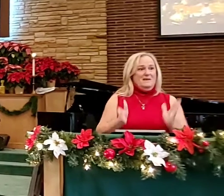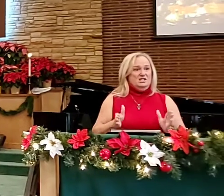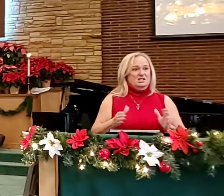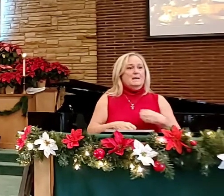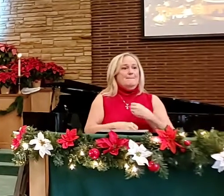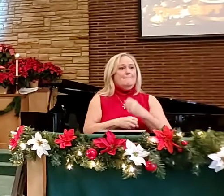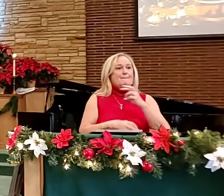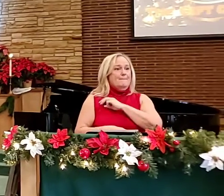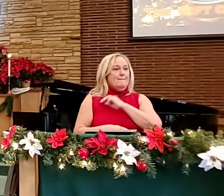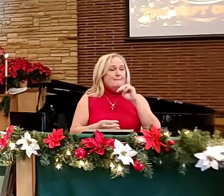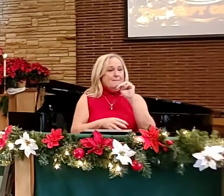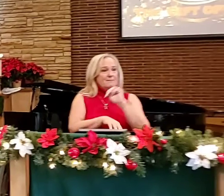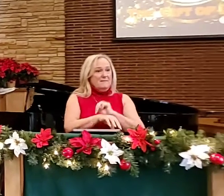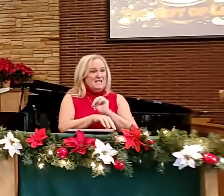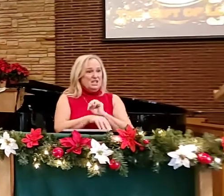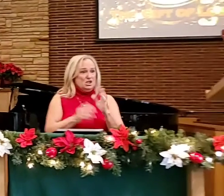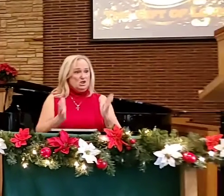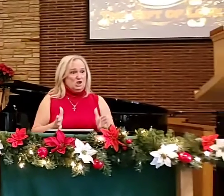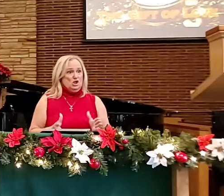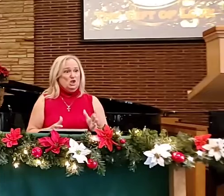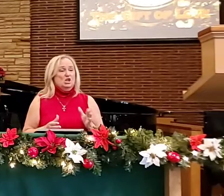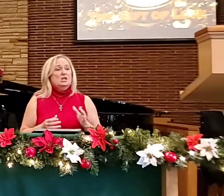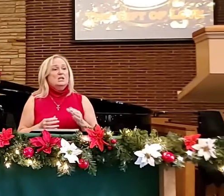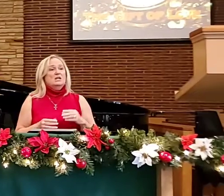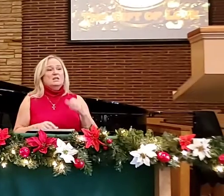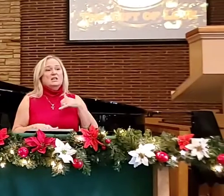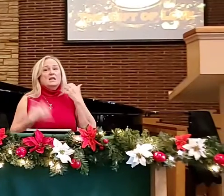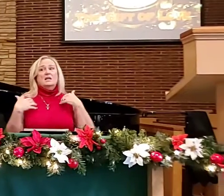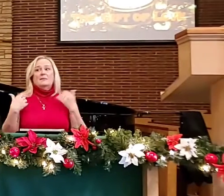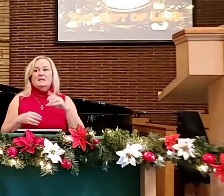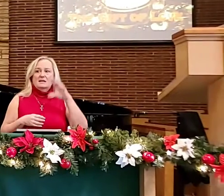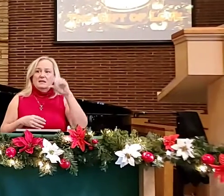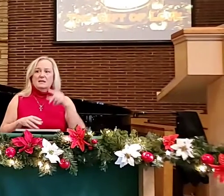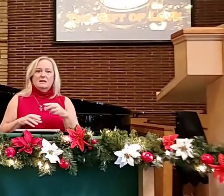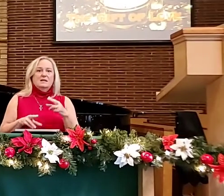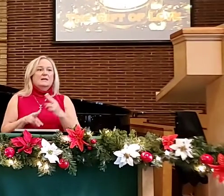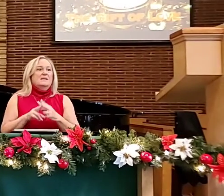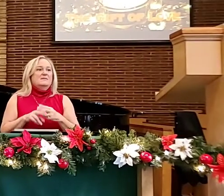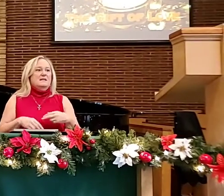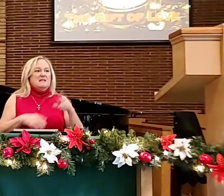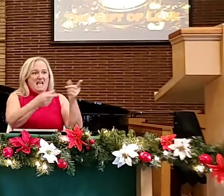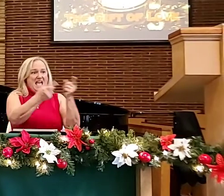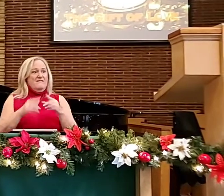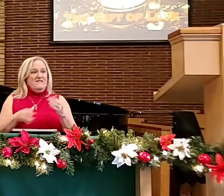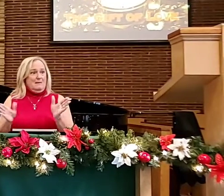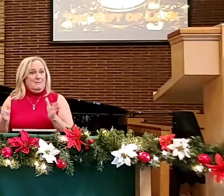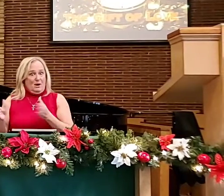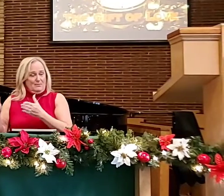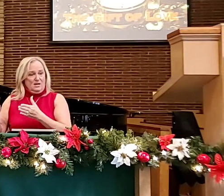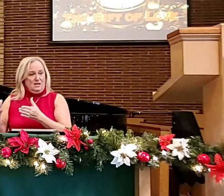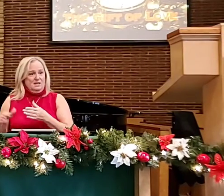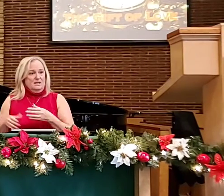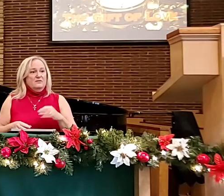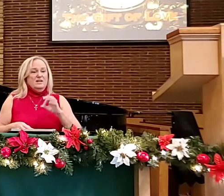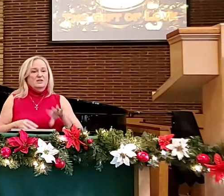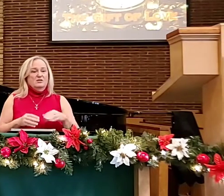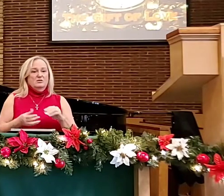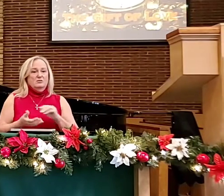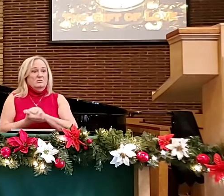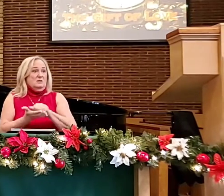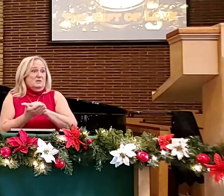Florida Conference, if you remember that young man, he calls it Advent prepping. If we can do spring cleaning,